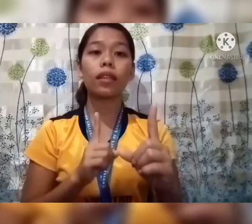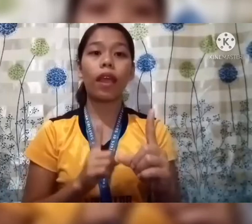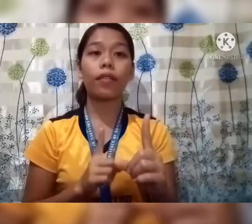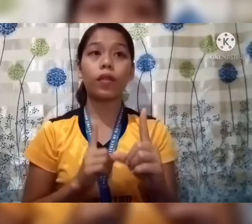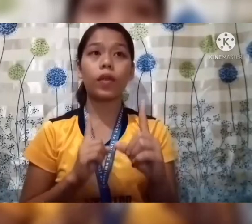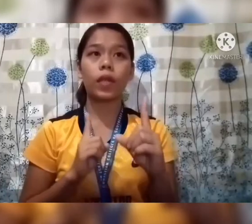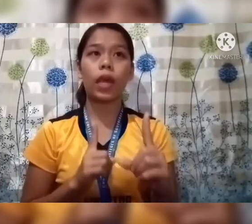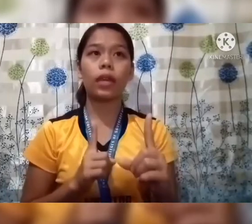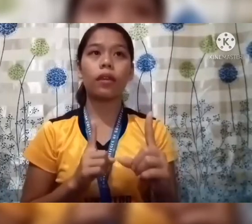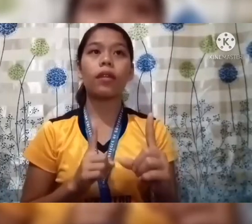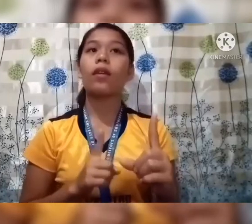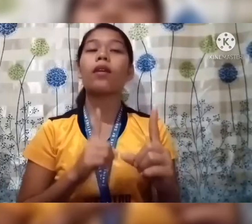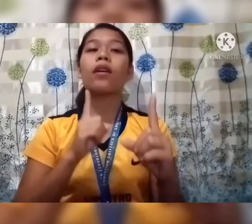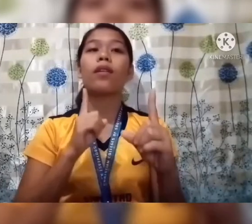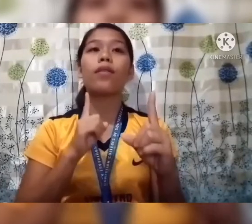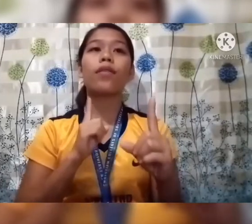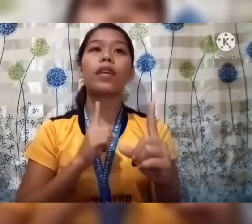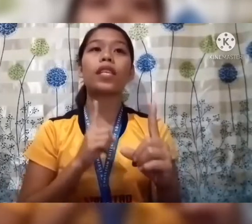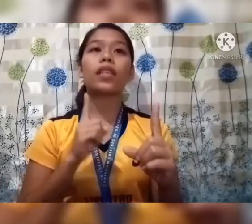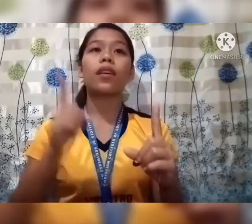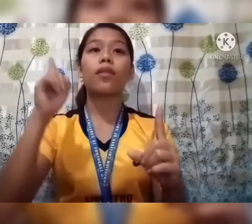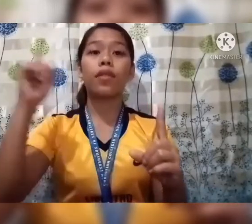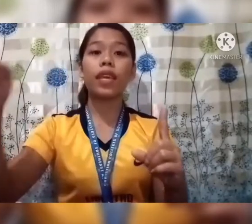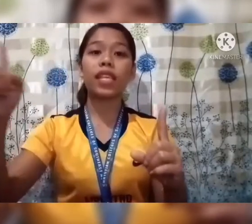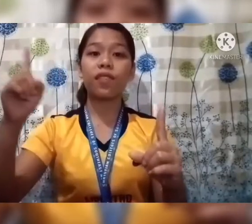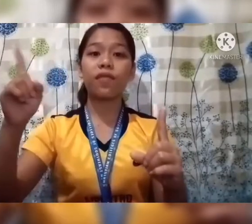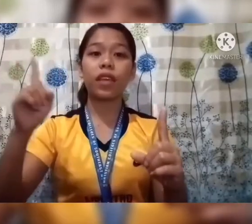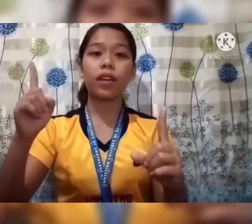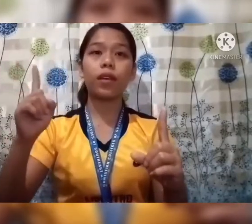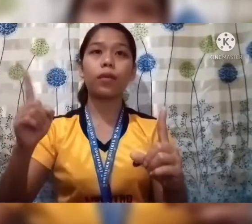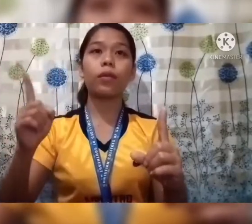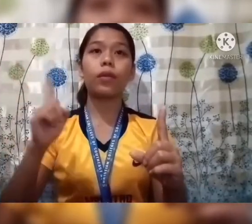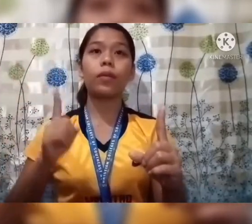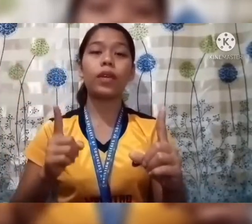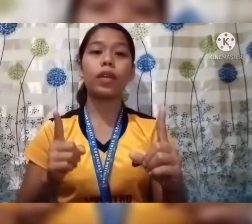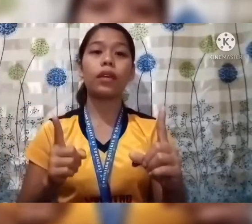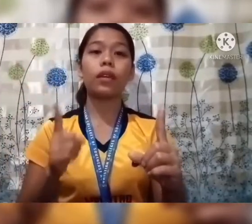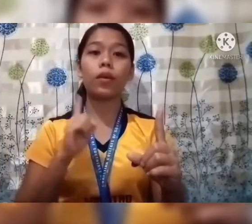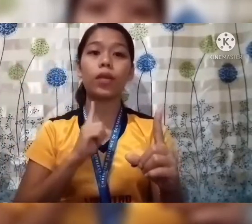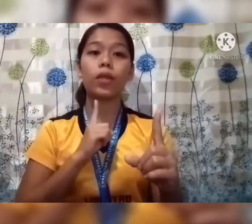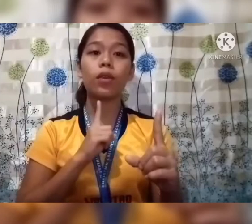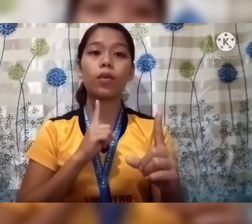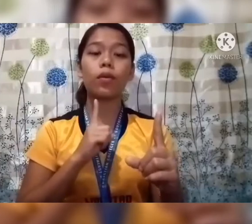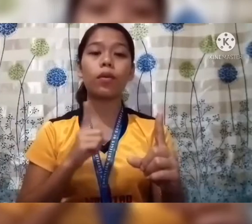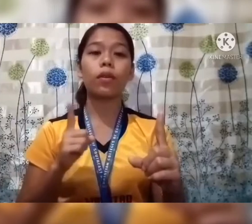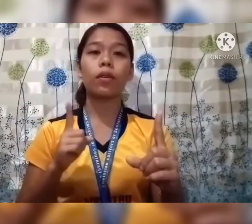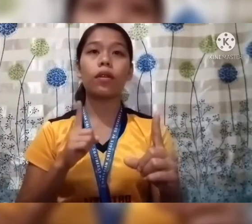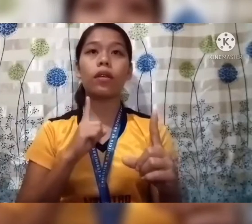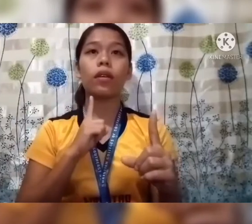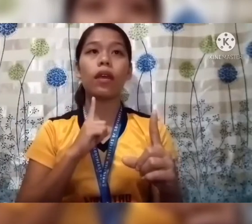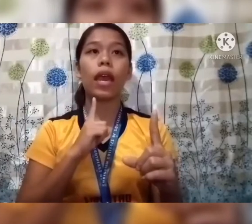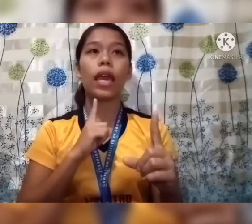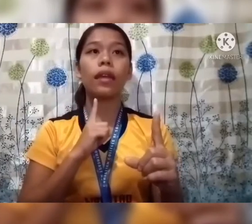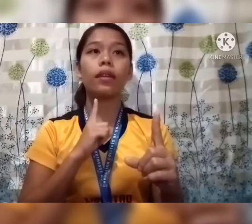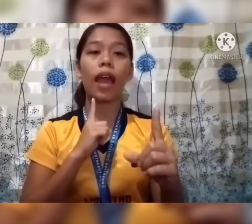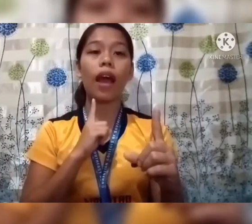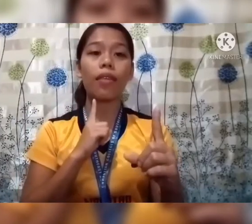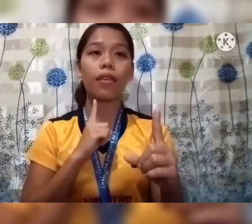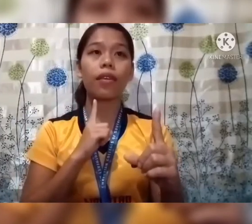entire sign. This finger will be close to you, and the other